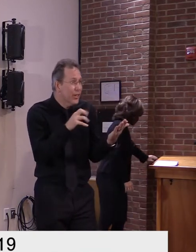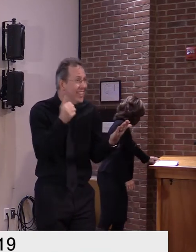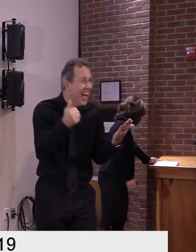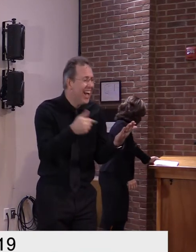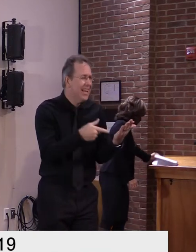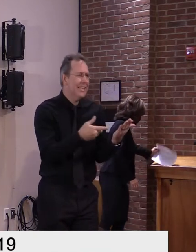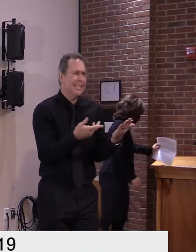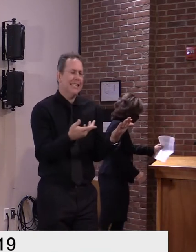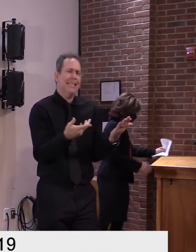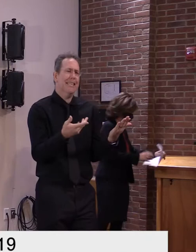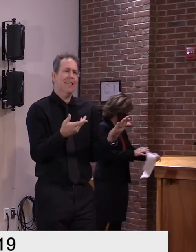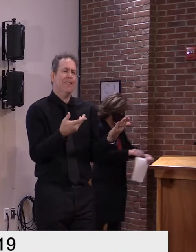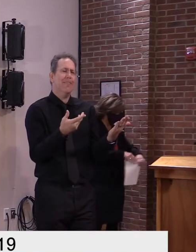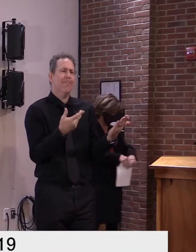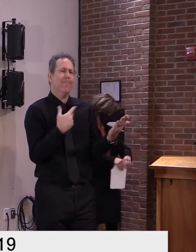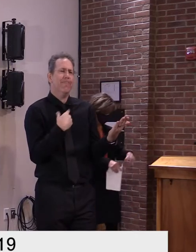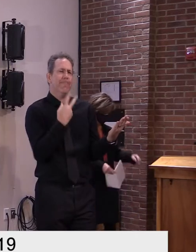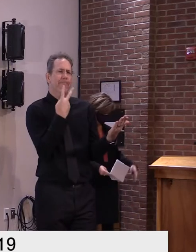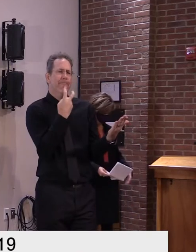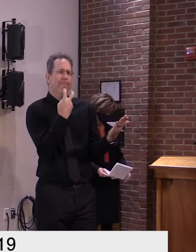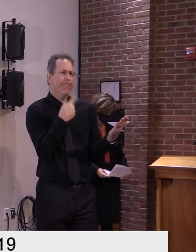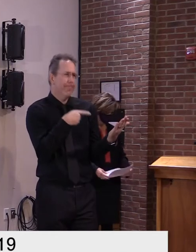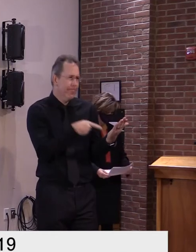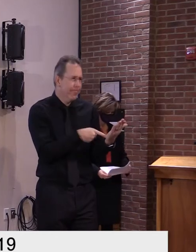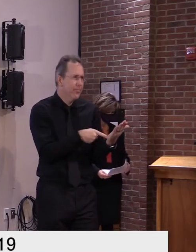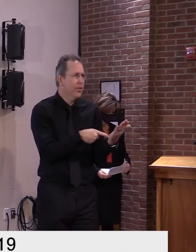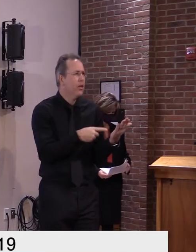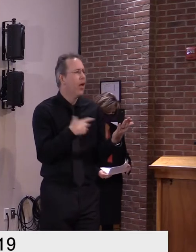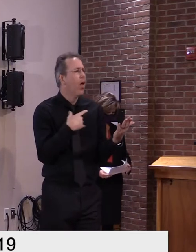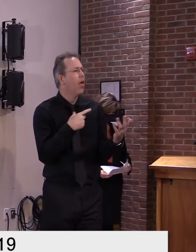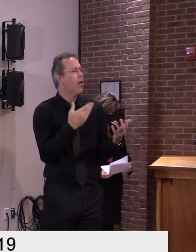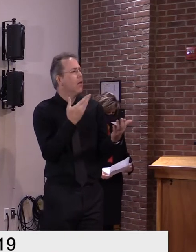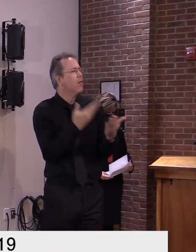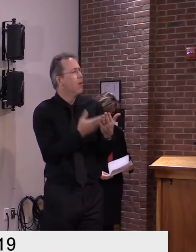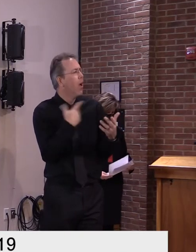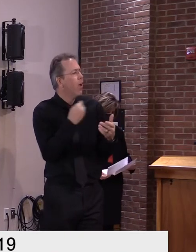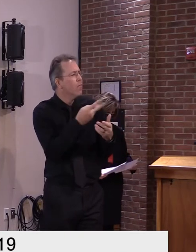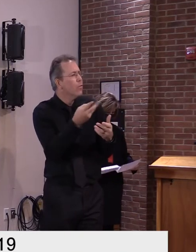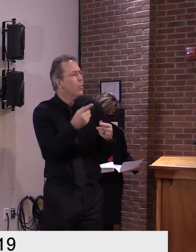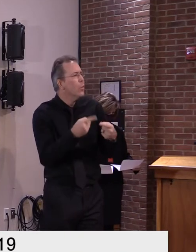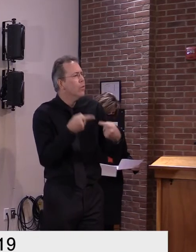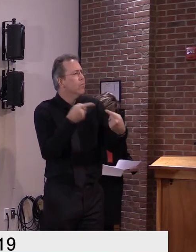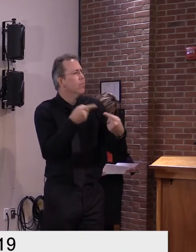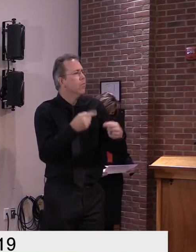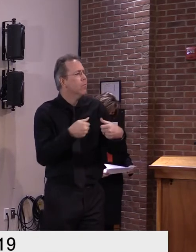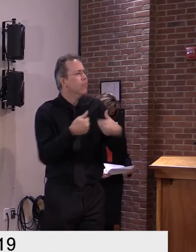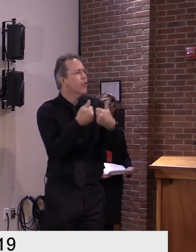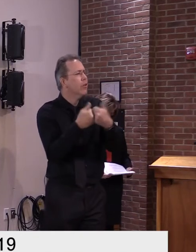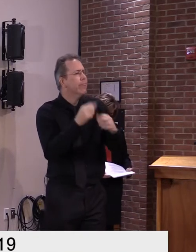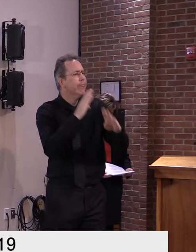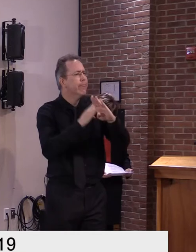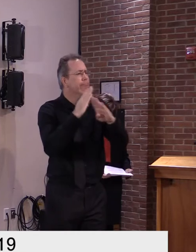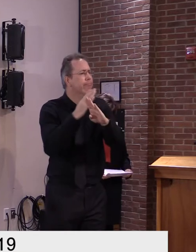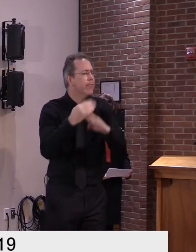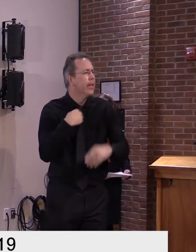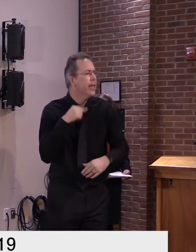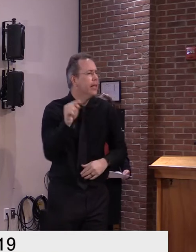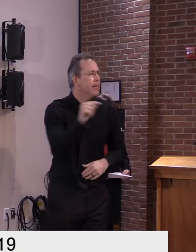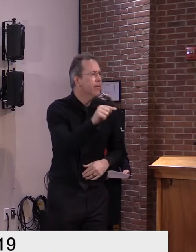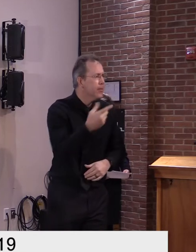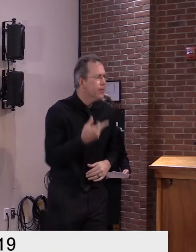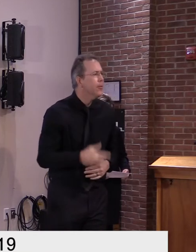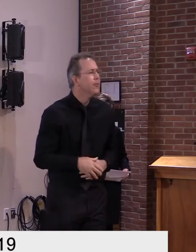We know that we have some challenges with those who are still unemployed. We have, you know, over 20,000